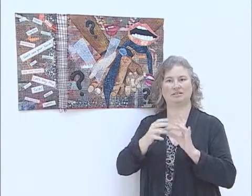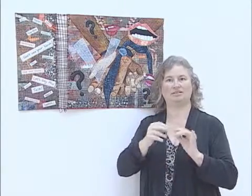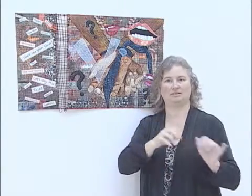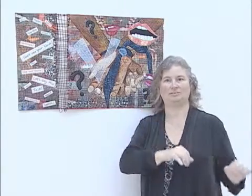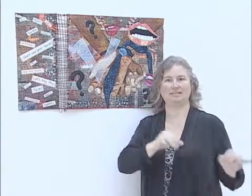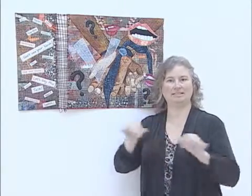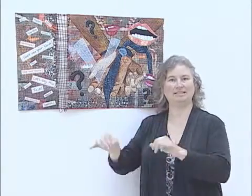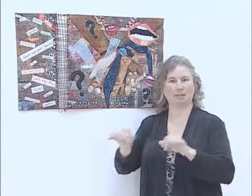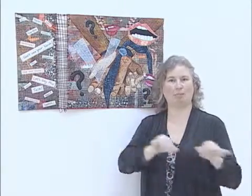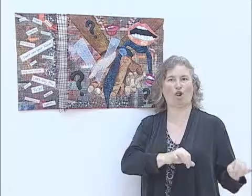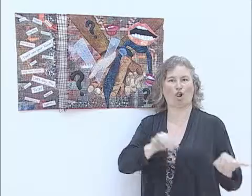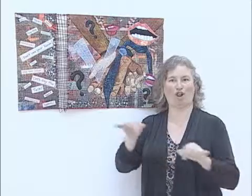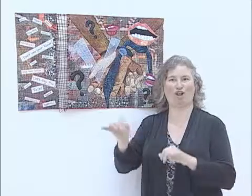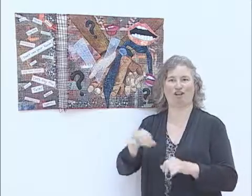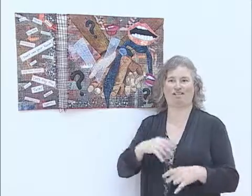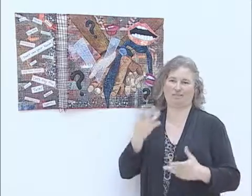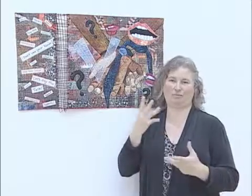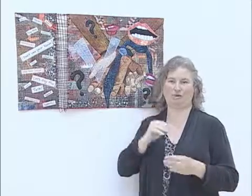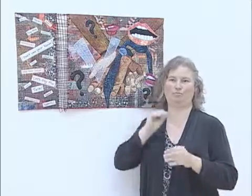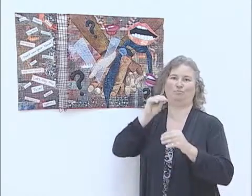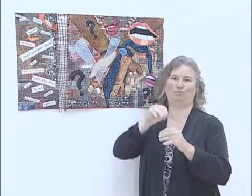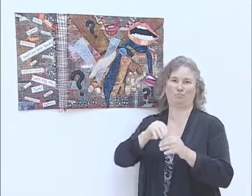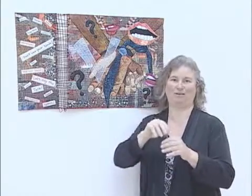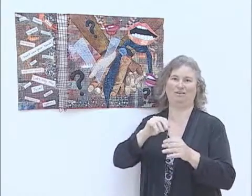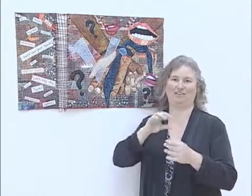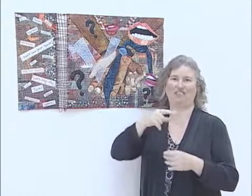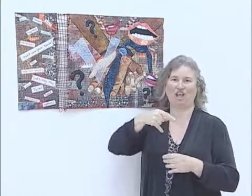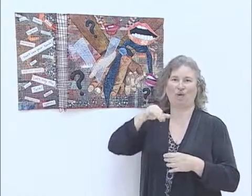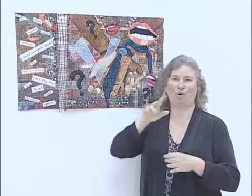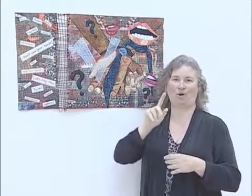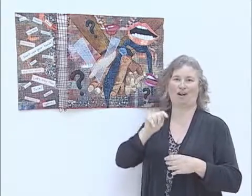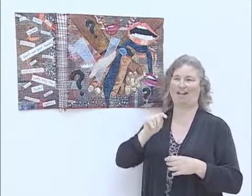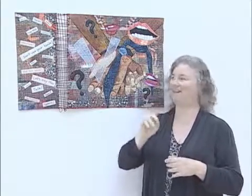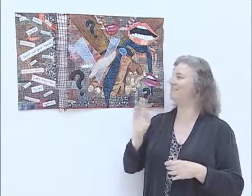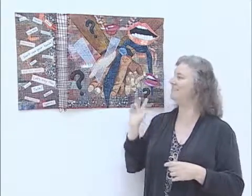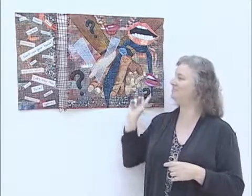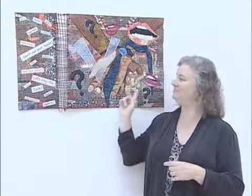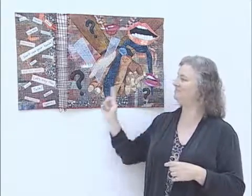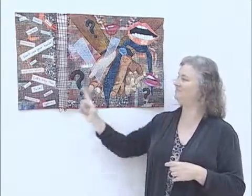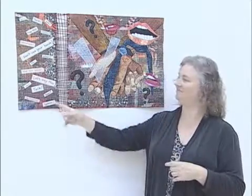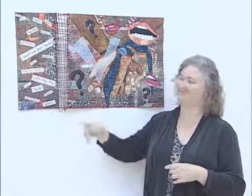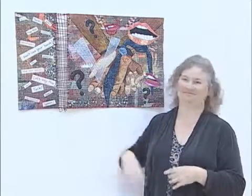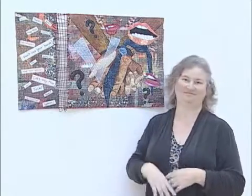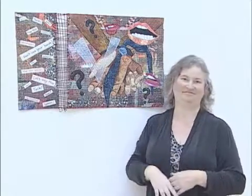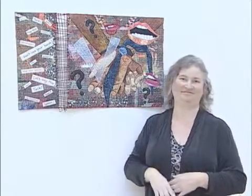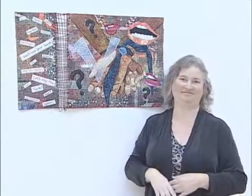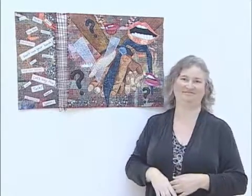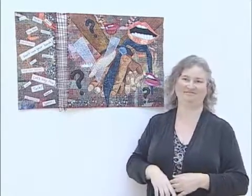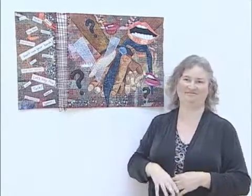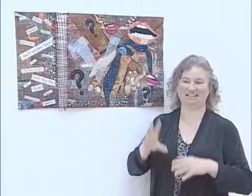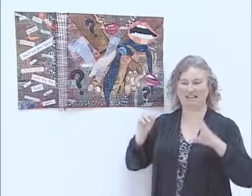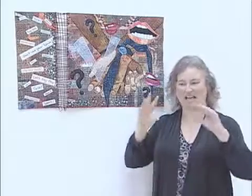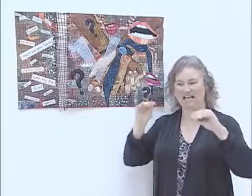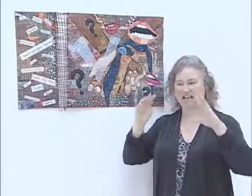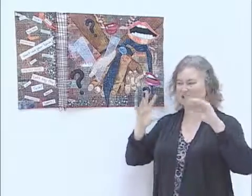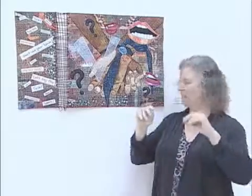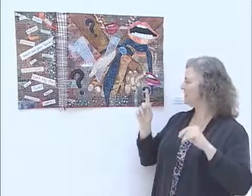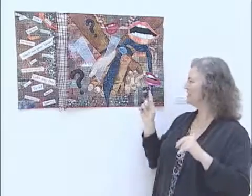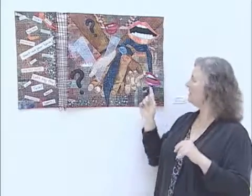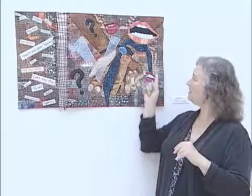I felt that the message that that community gets as well as the deaf community gets is very similar. And so I had that represented in this quilt.